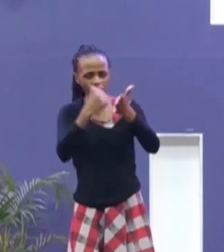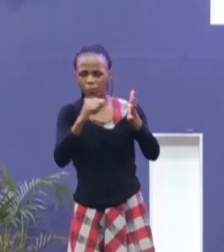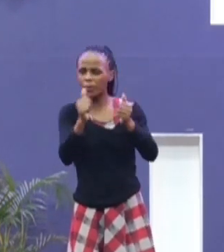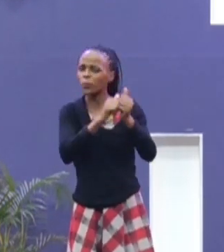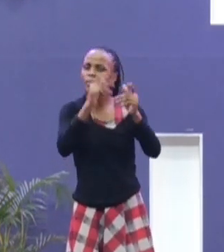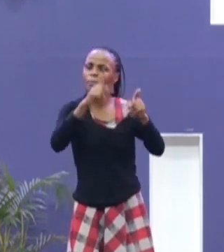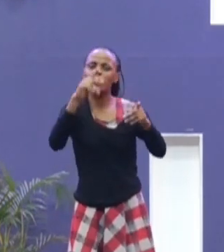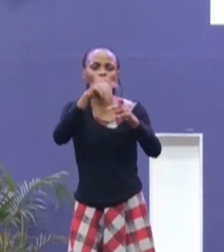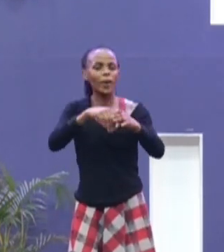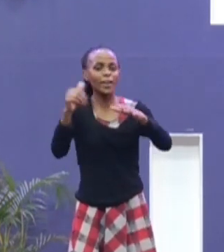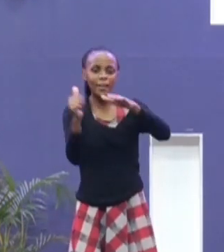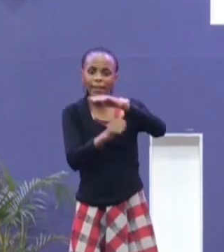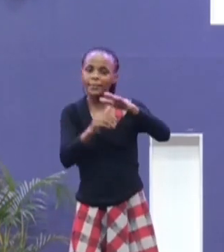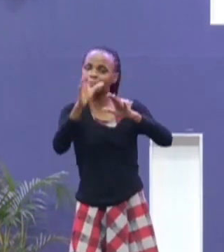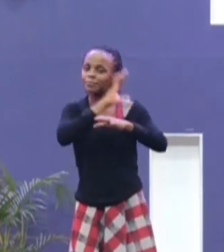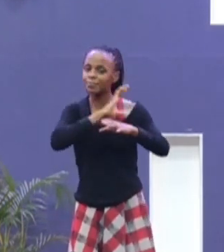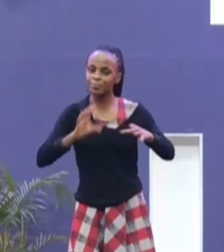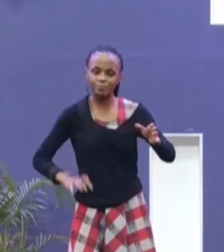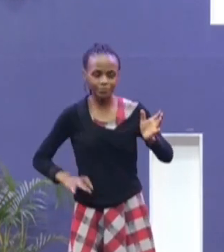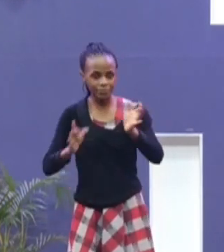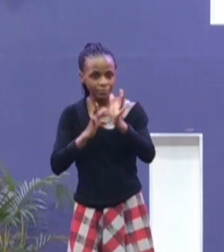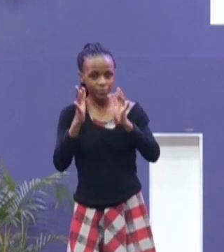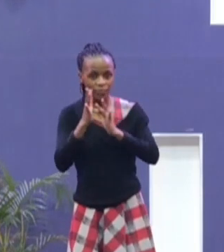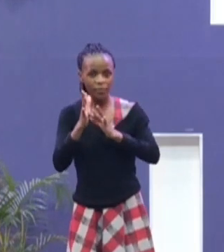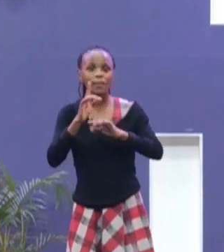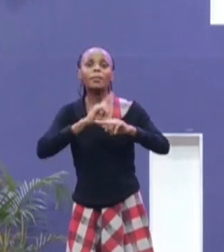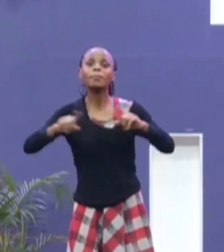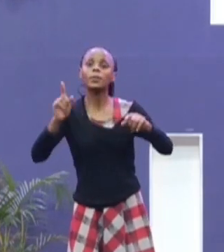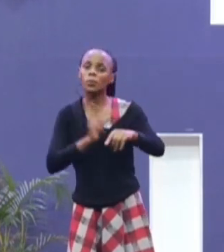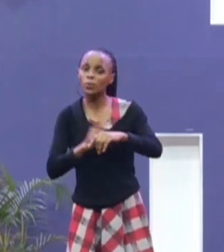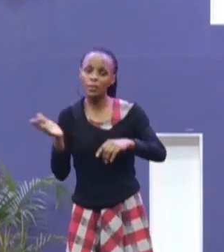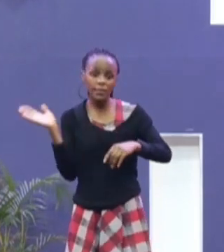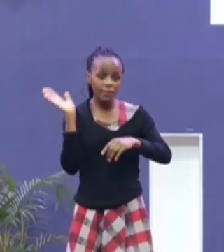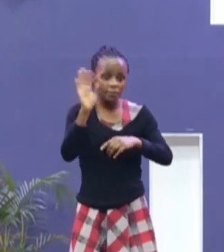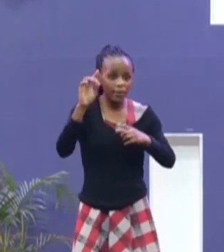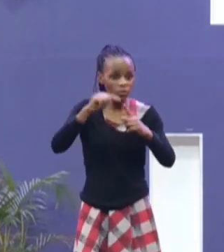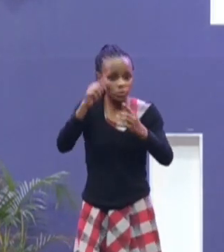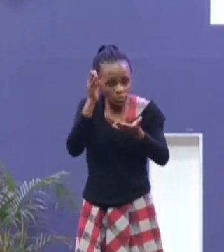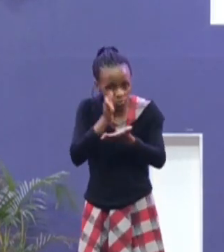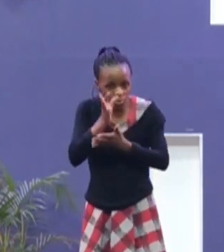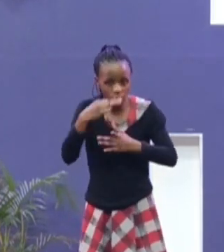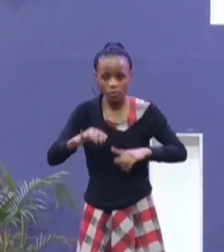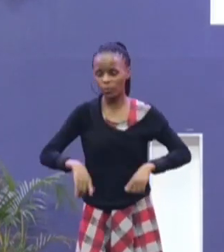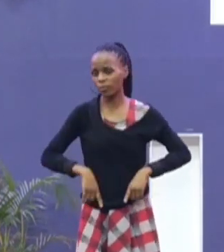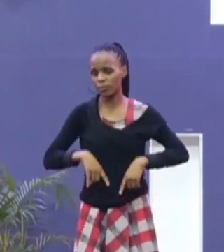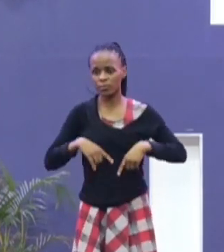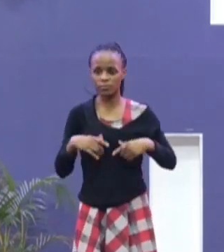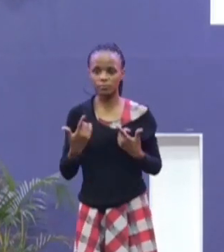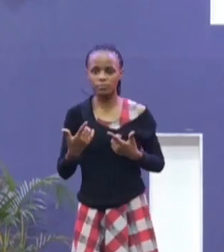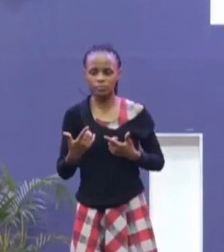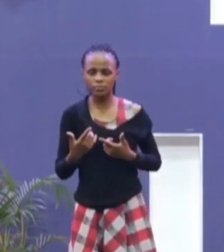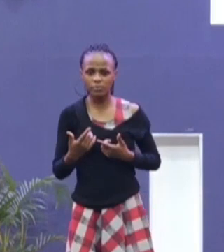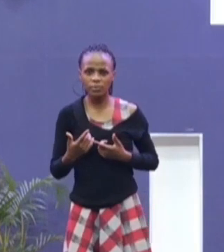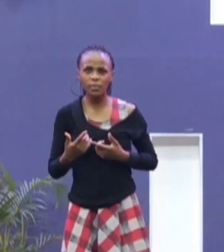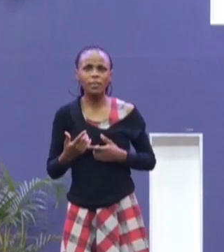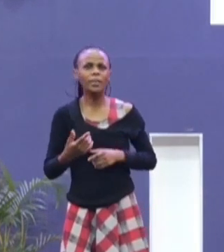no condemnation unto those who are in Christ Jesus. But when you come back to the reality of life, naye bw'ojja mazima g'obulamu, you